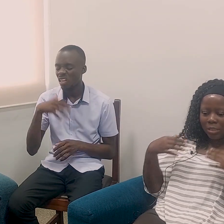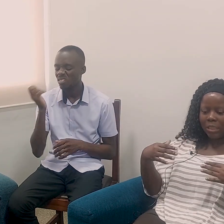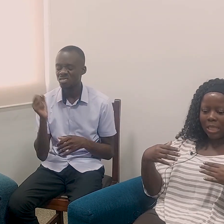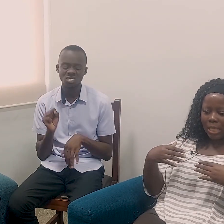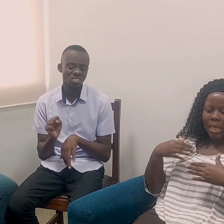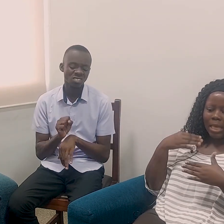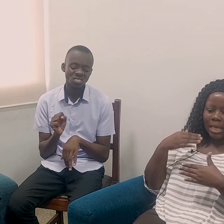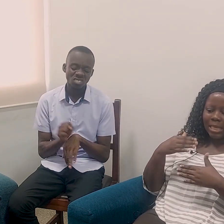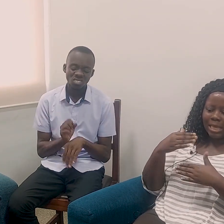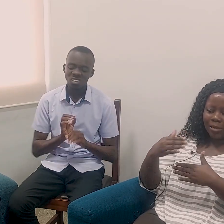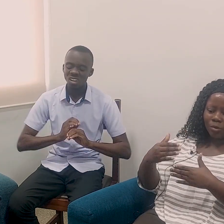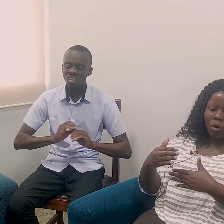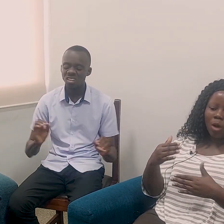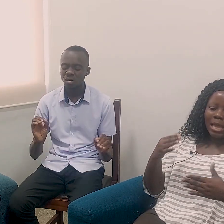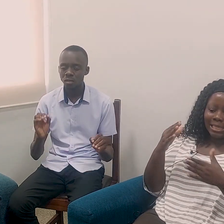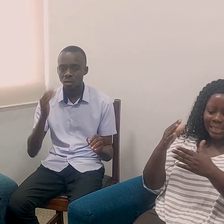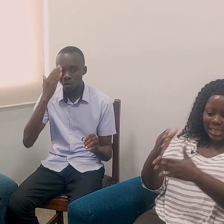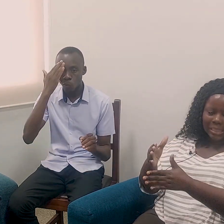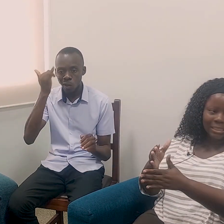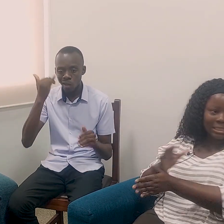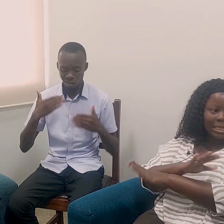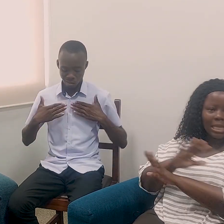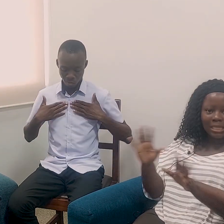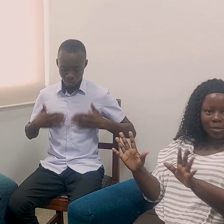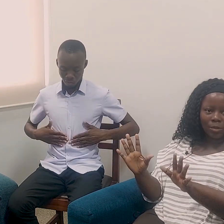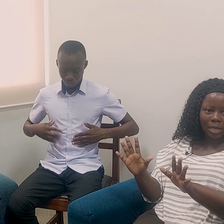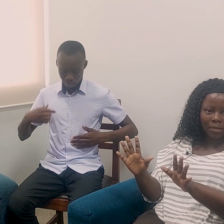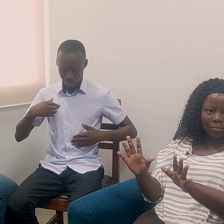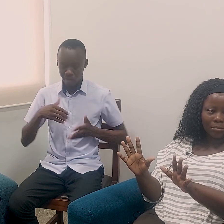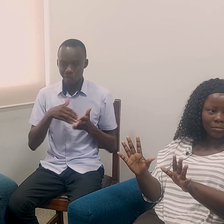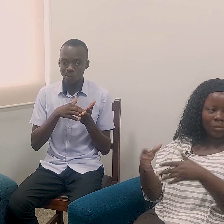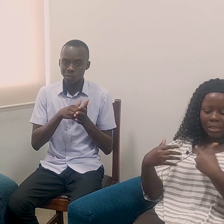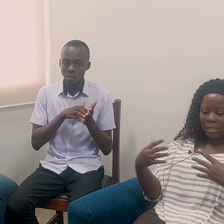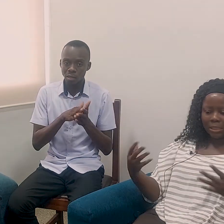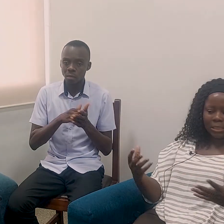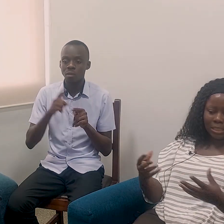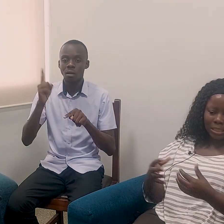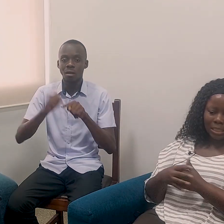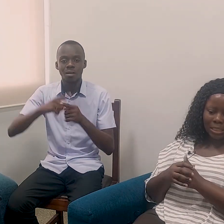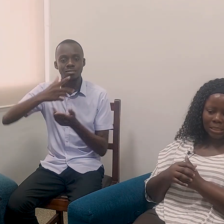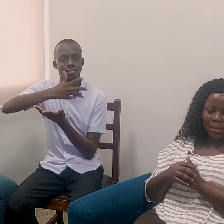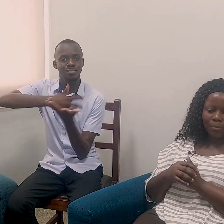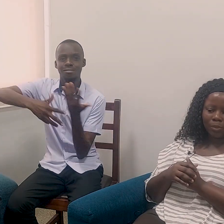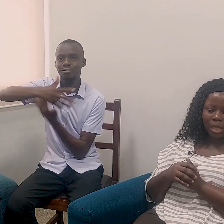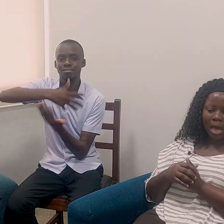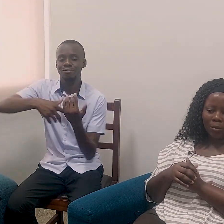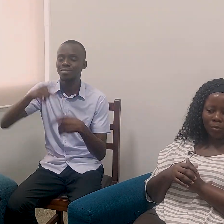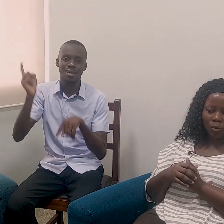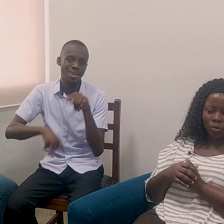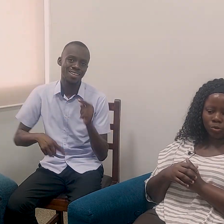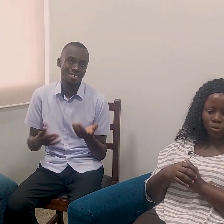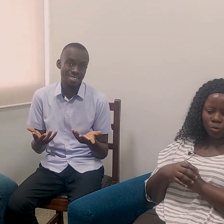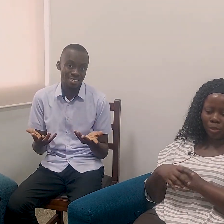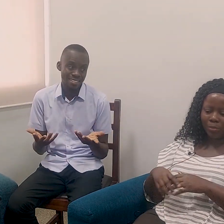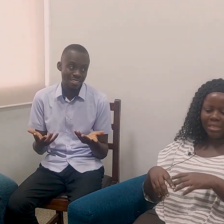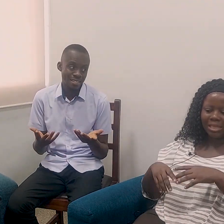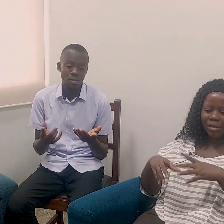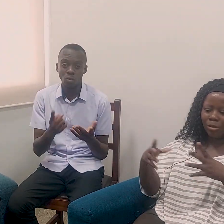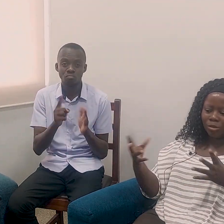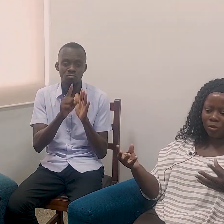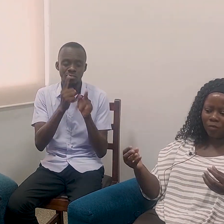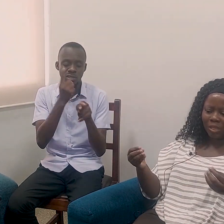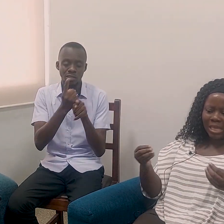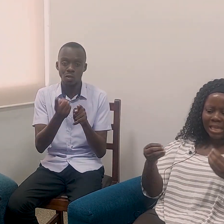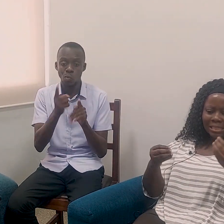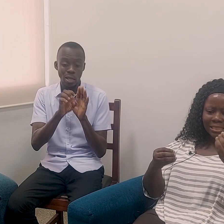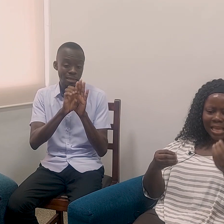trying to say it cannot engage any longer. That's just an example I will want to throw in, but there are a